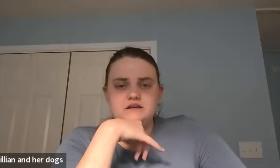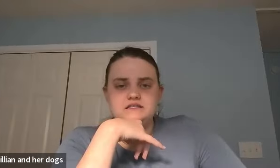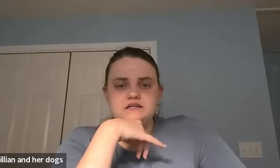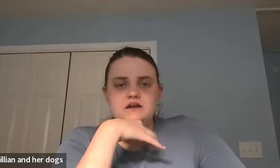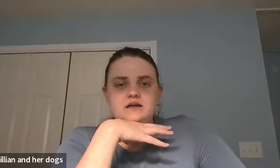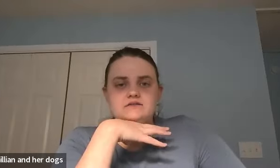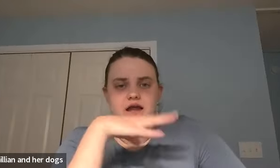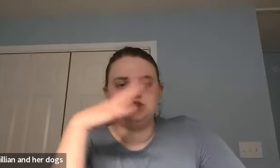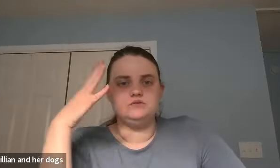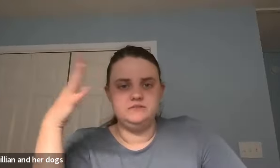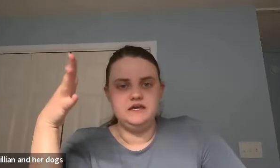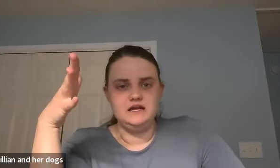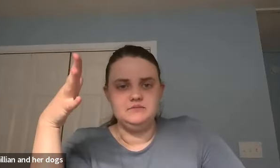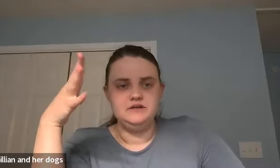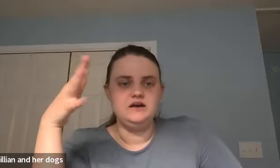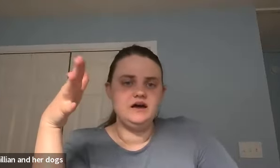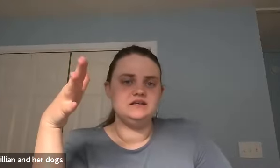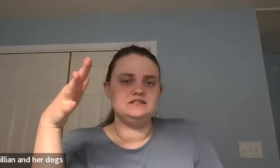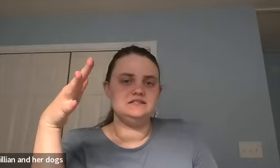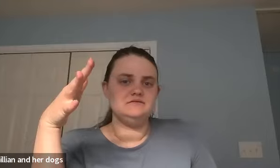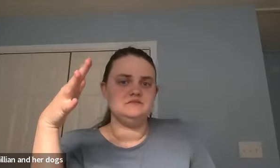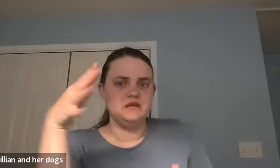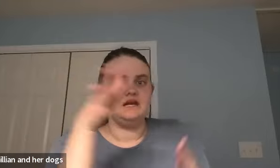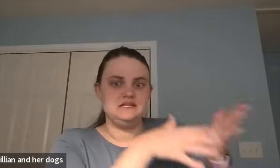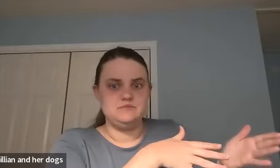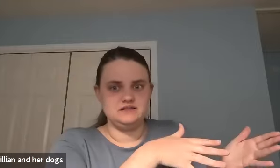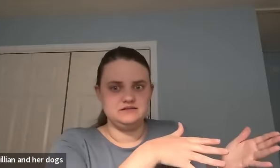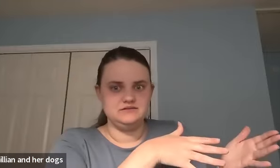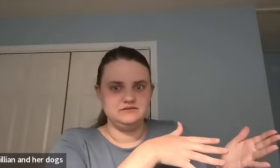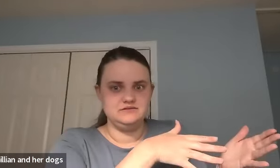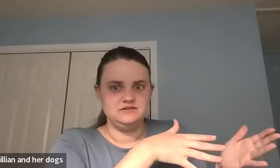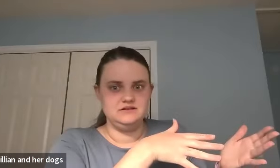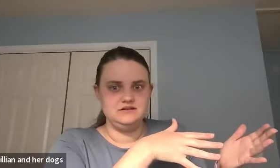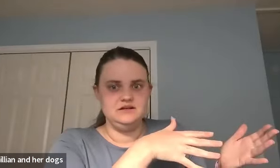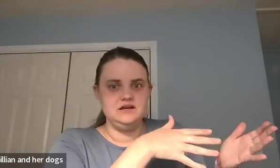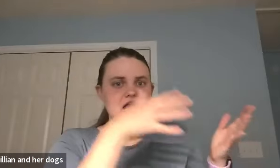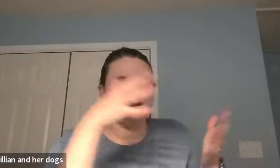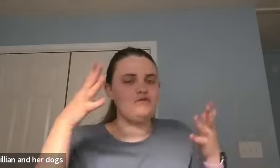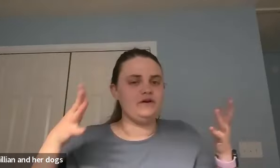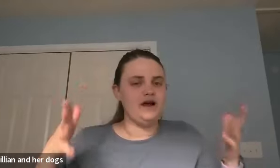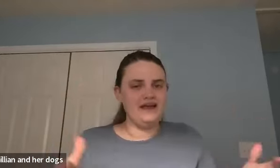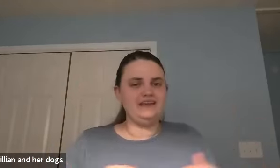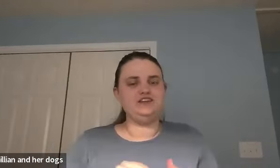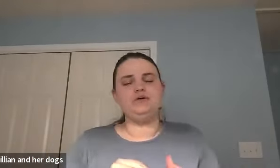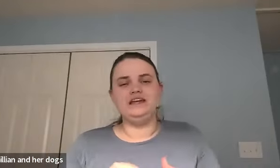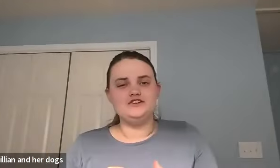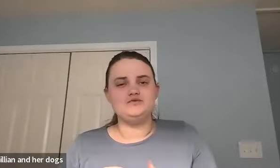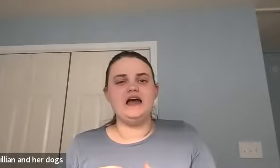pasta and not actual spaghetti, because spaghetti is pasta. I know for, in English, we have